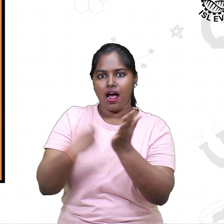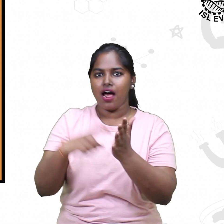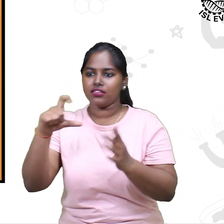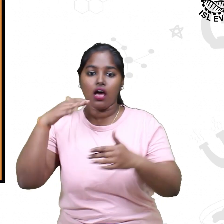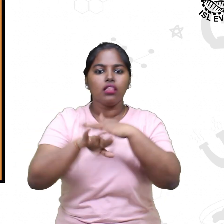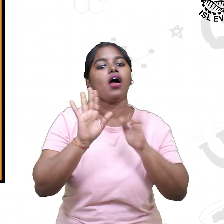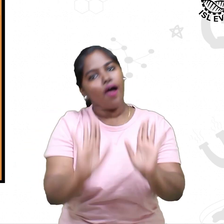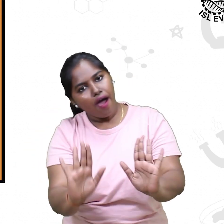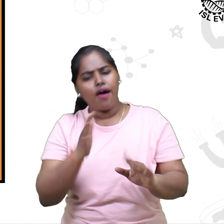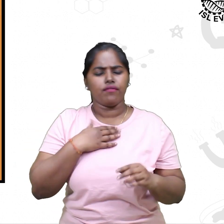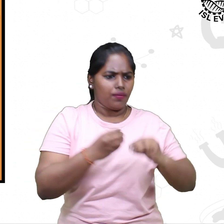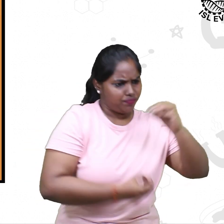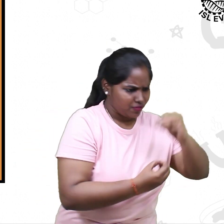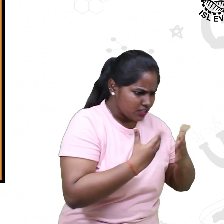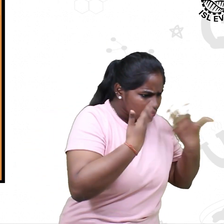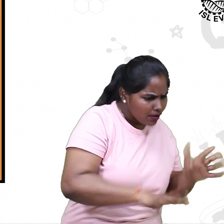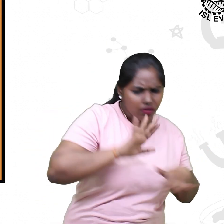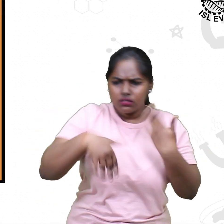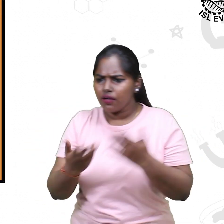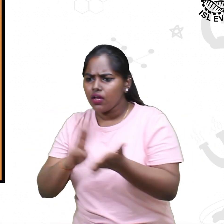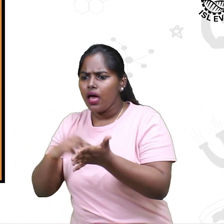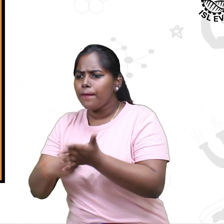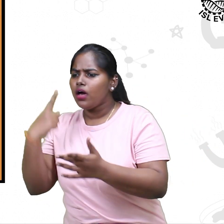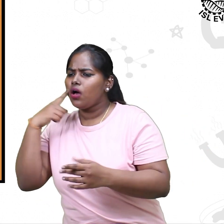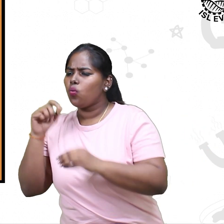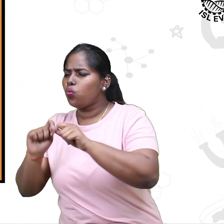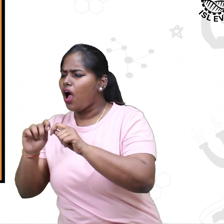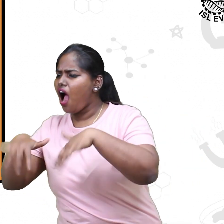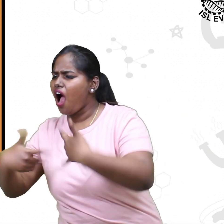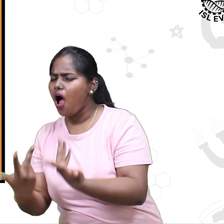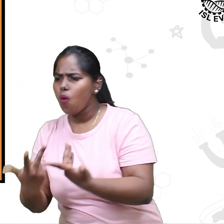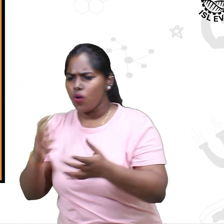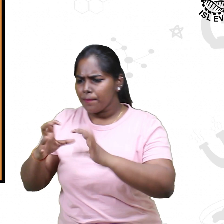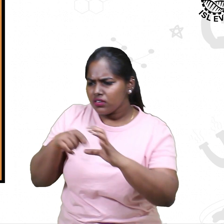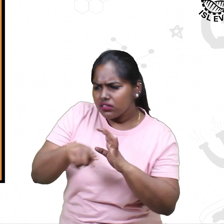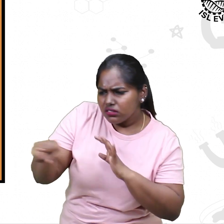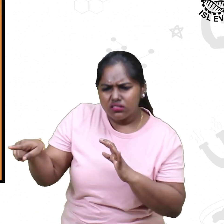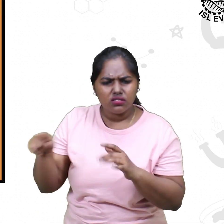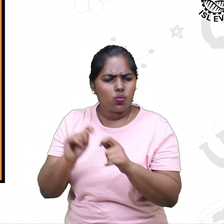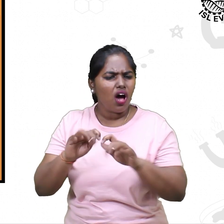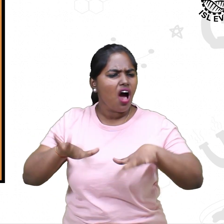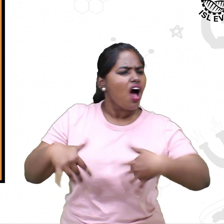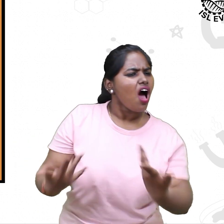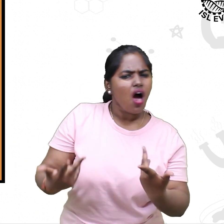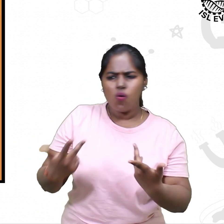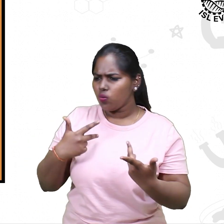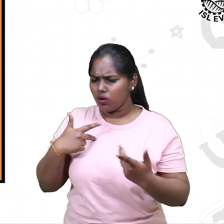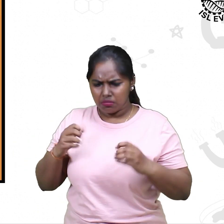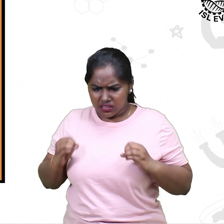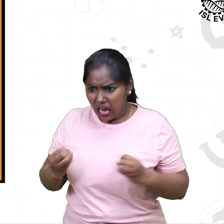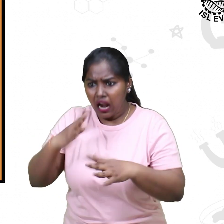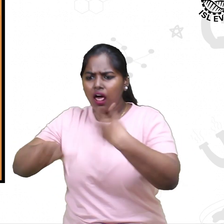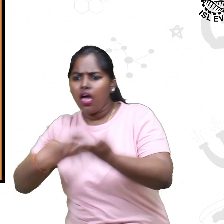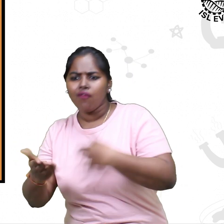the MRI worked. And so I was tasked with, you have this machine here, you understand how it works, so you should start beginning to use it.